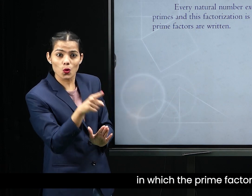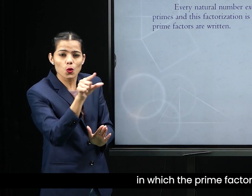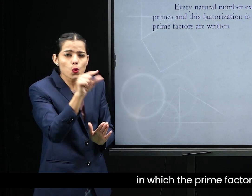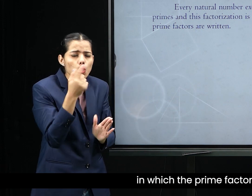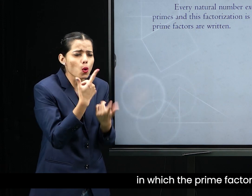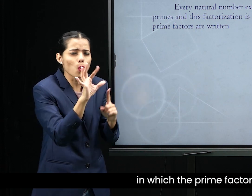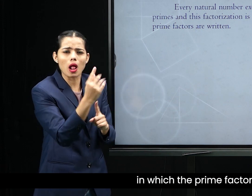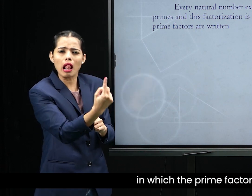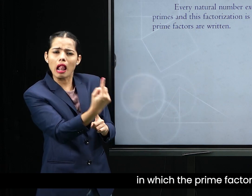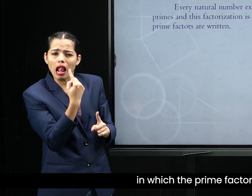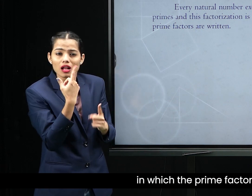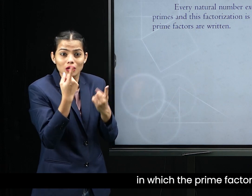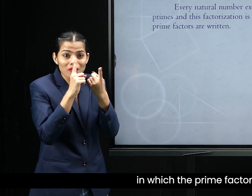prime factors are written.